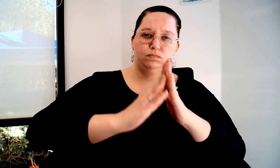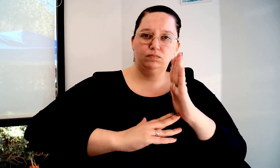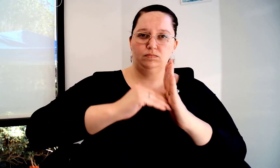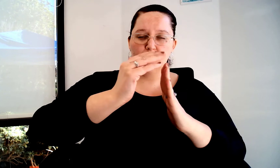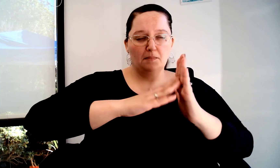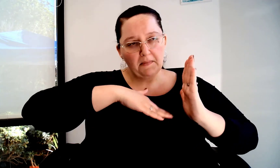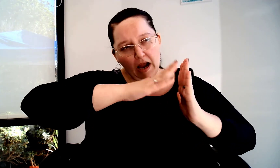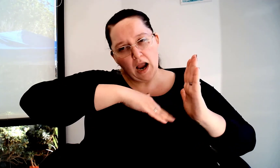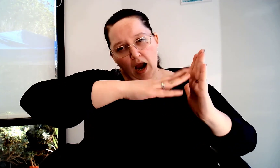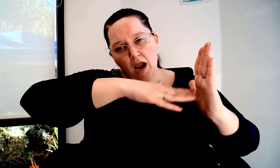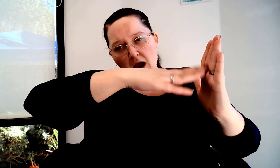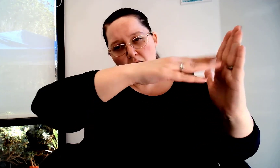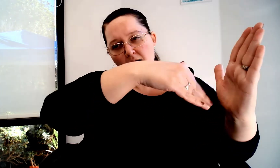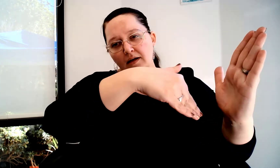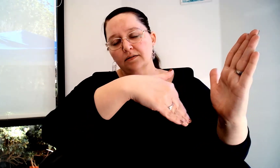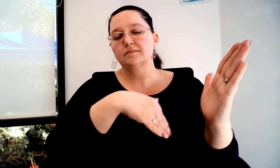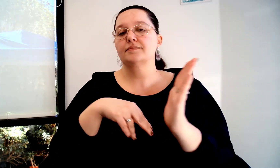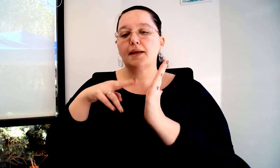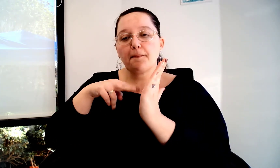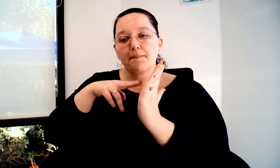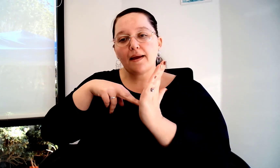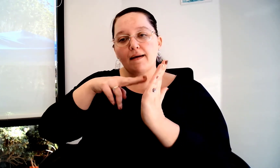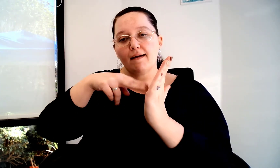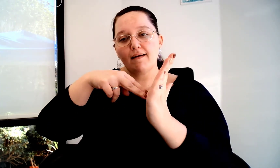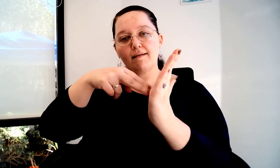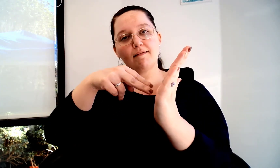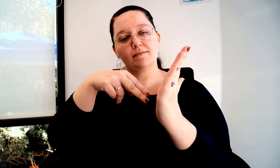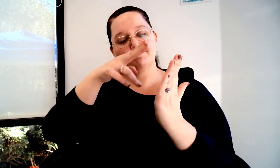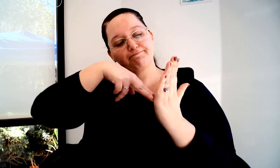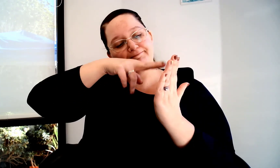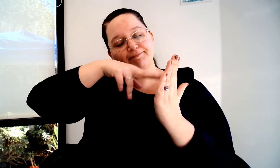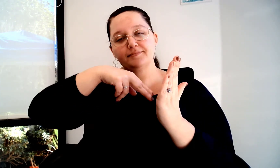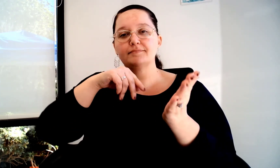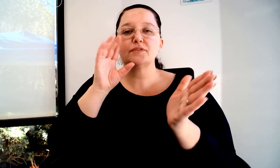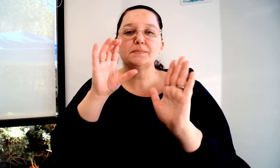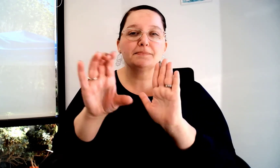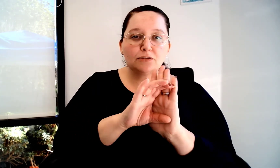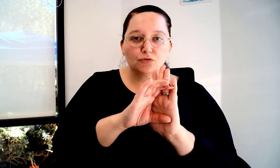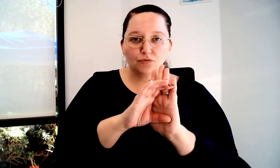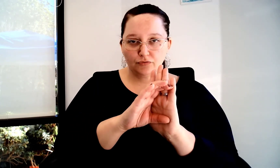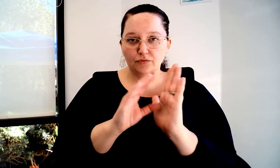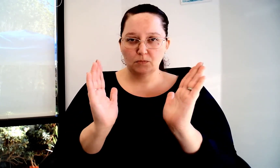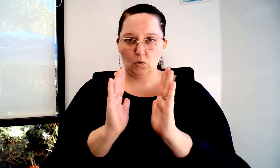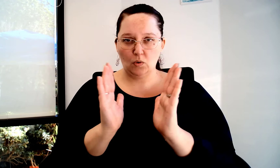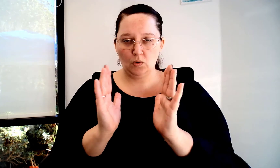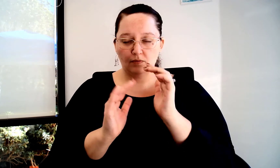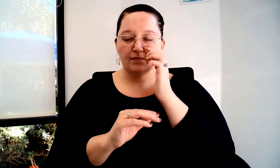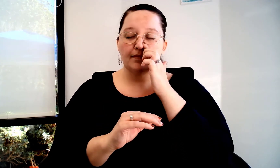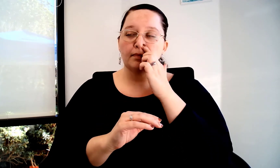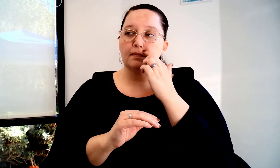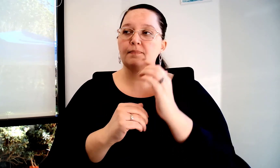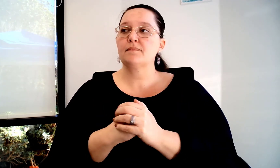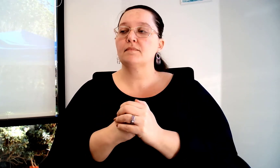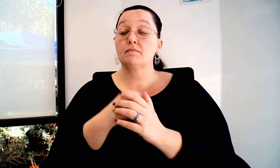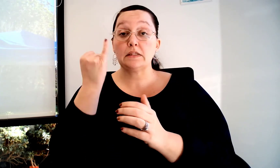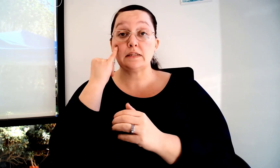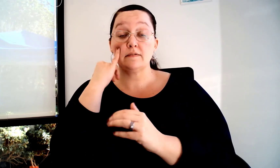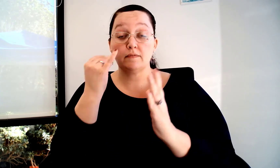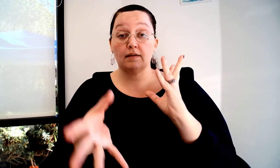So the big brush is for big pieces, like painting the wall or a house. Small is for painting a picture.